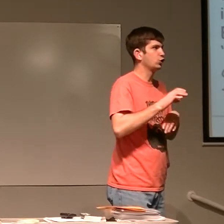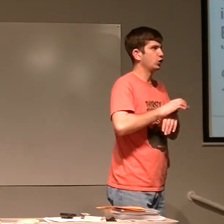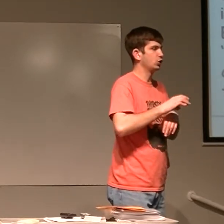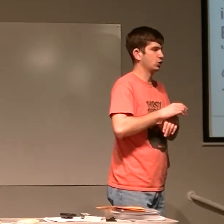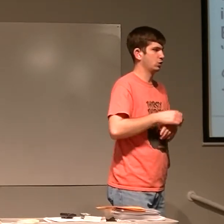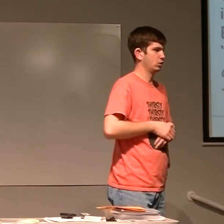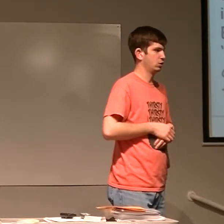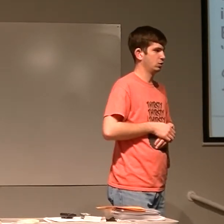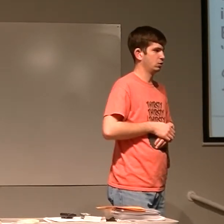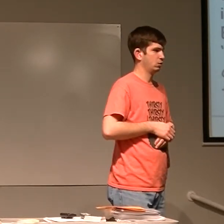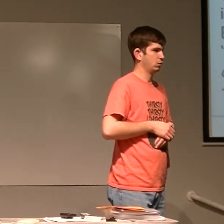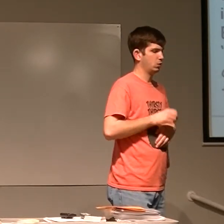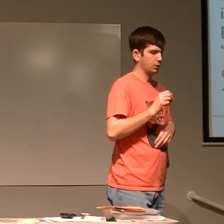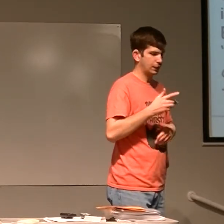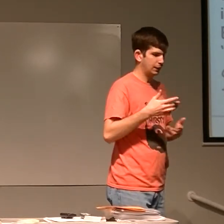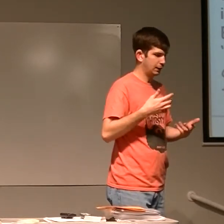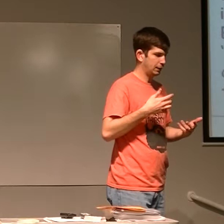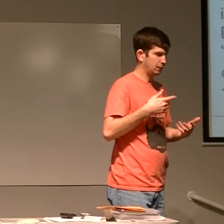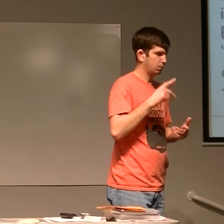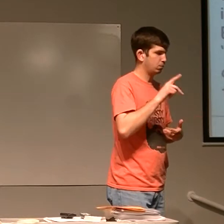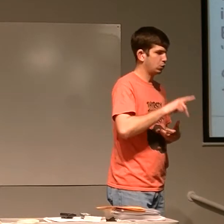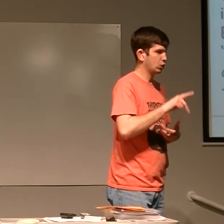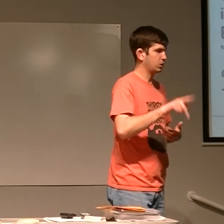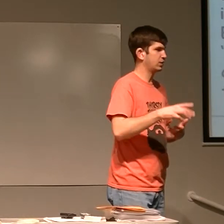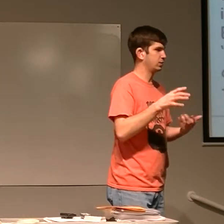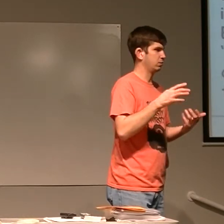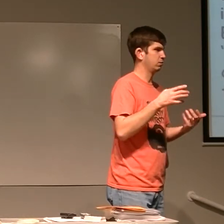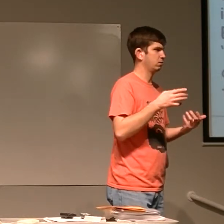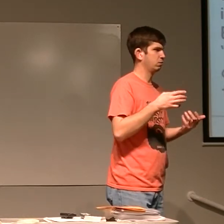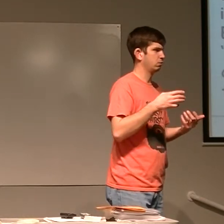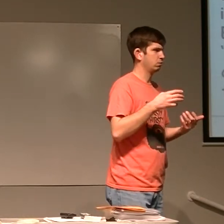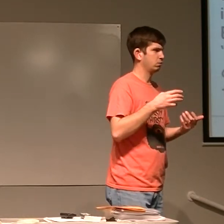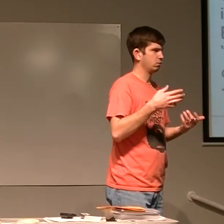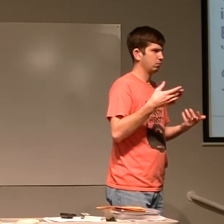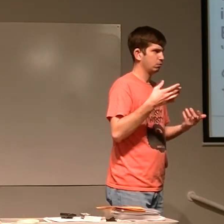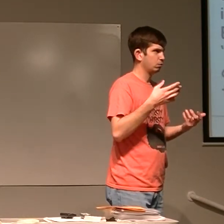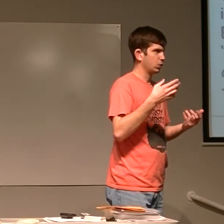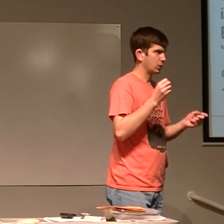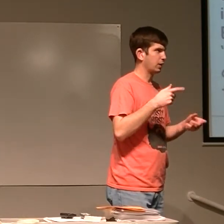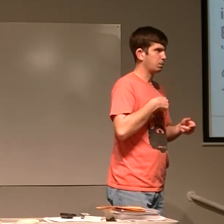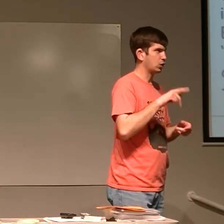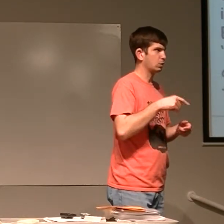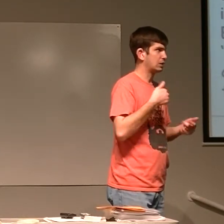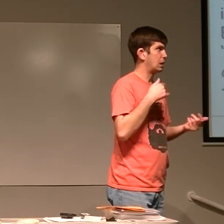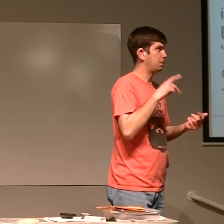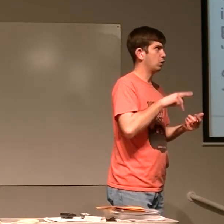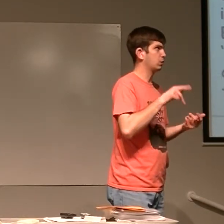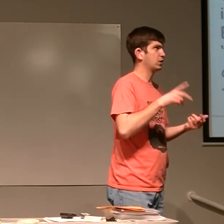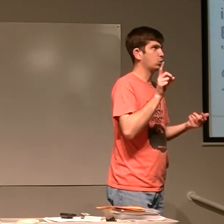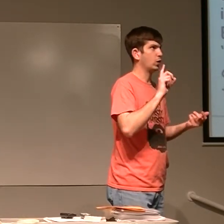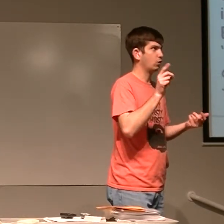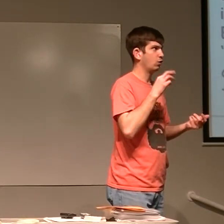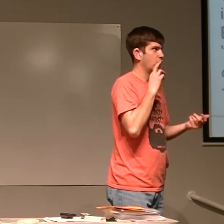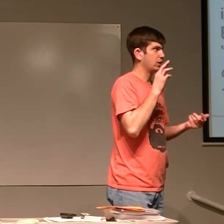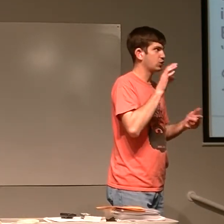church? Okay, Park Plaza. Okay, Park Plaza, I'm Park Plaza. Where is the